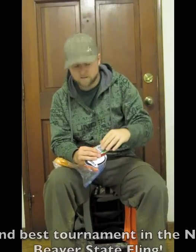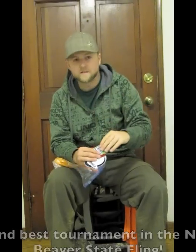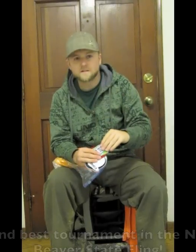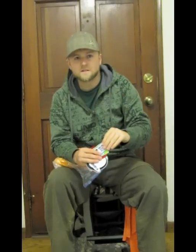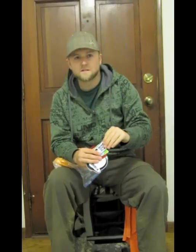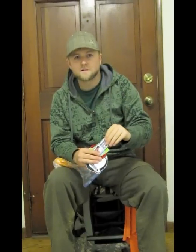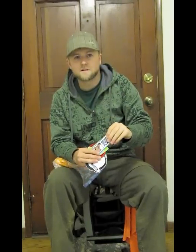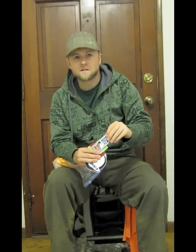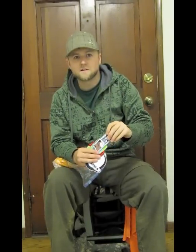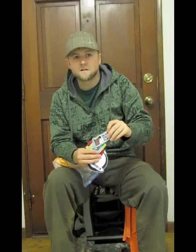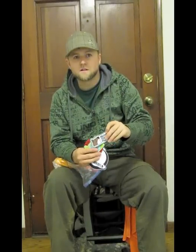me.